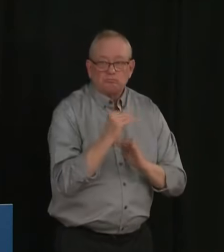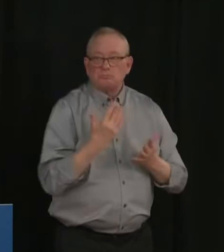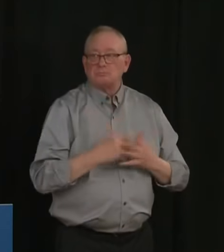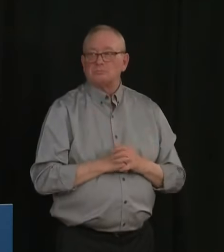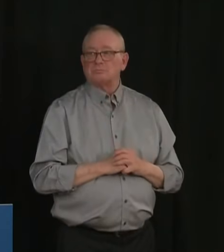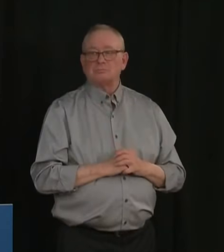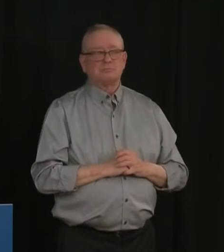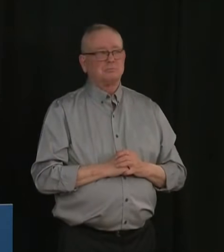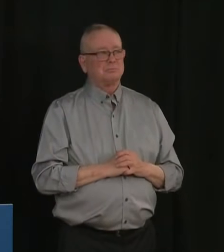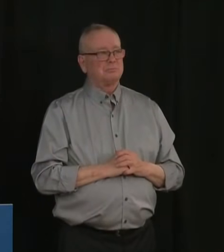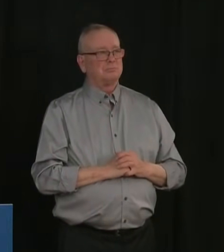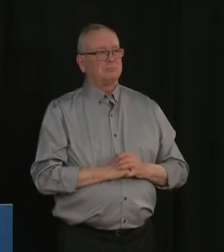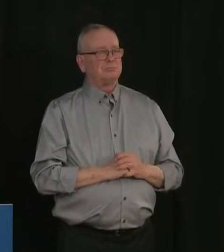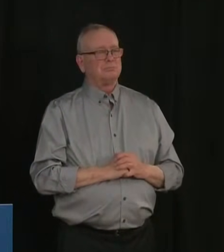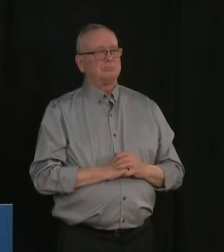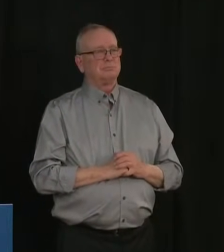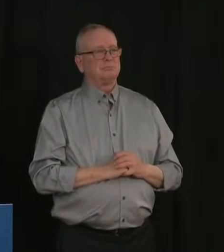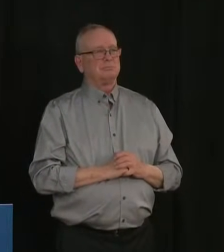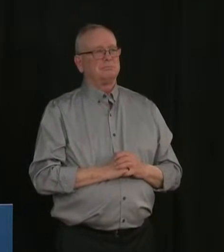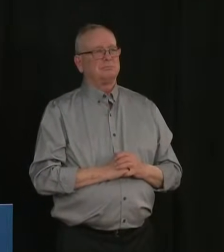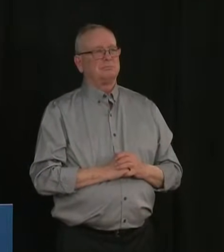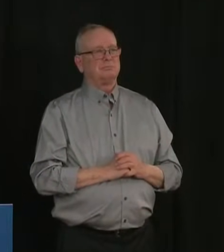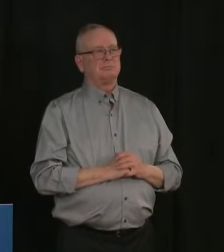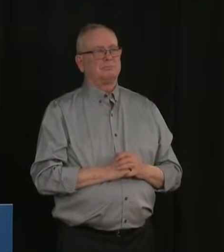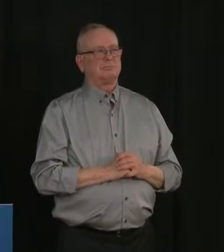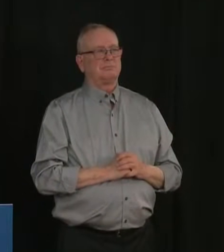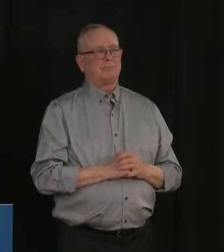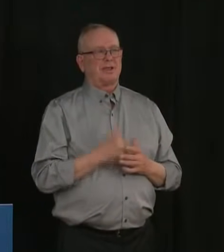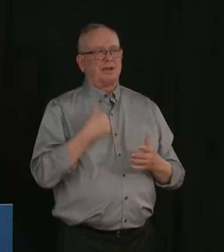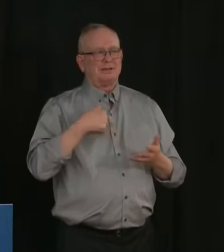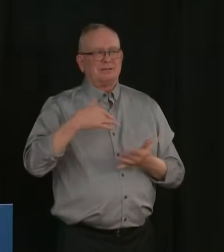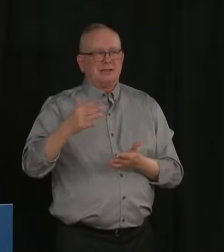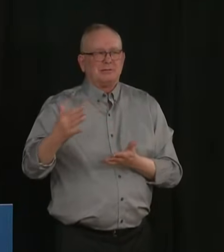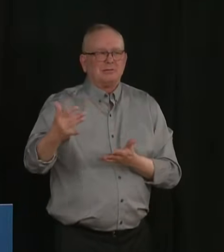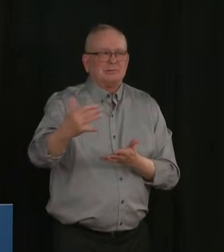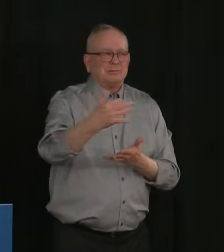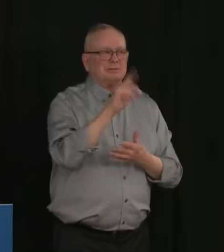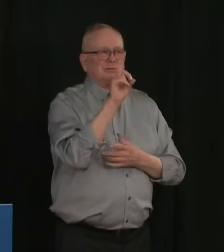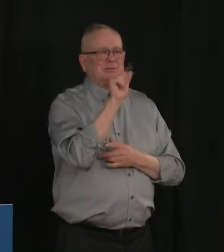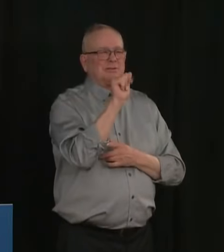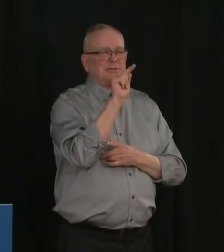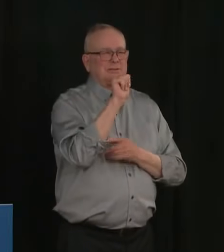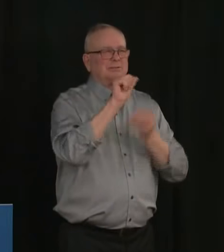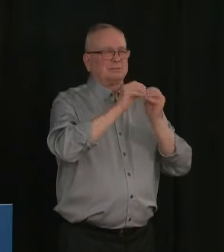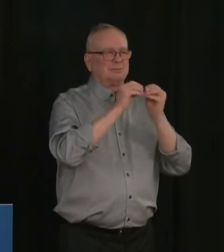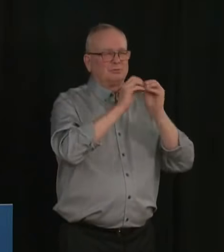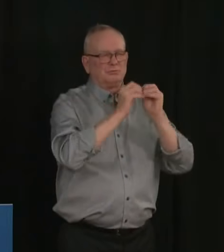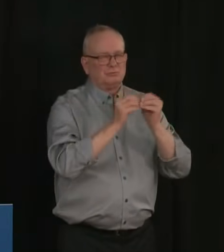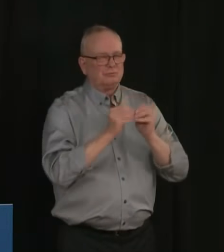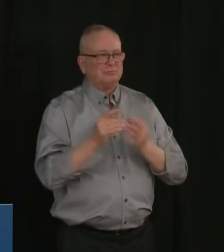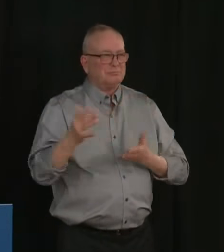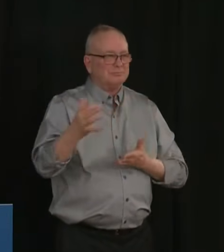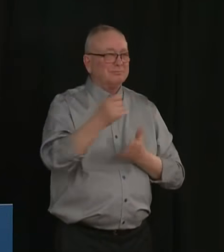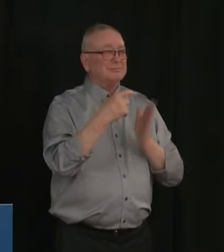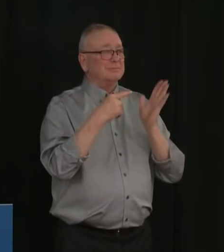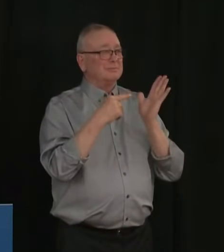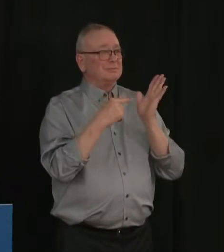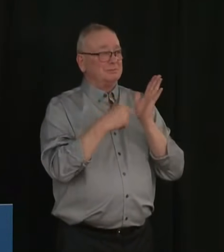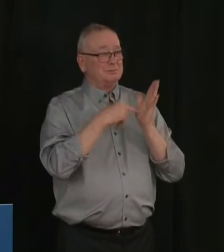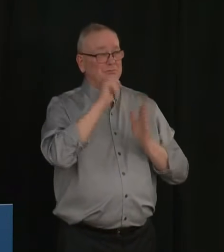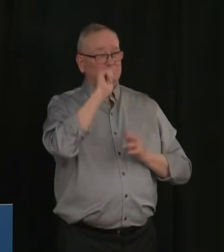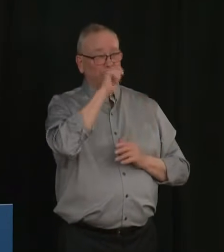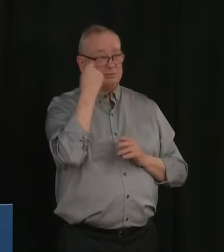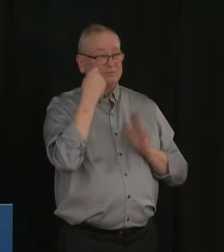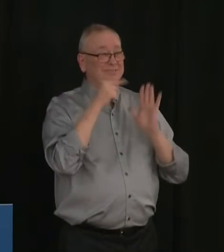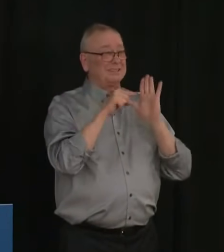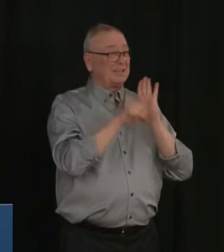Well, we've seen in the data previously that when people have a negative first test, if they